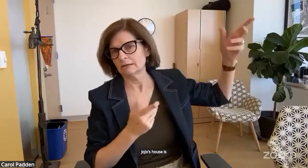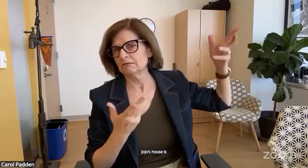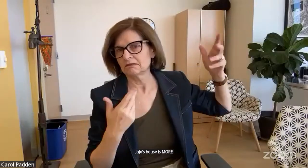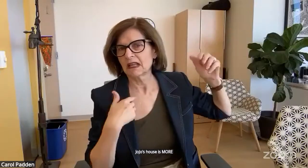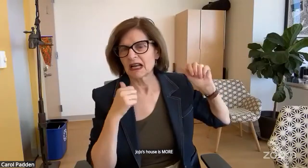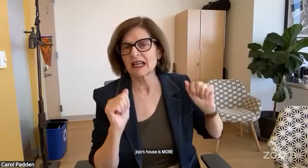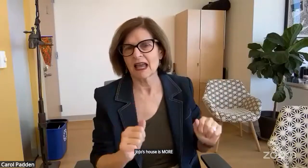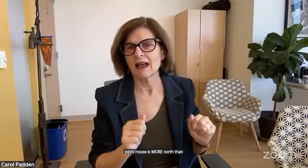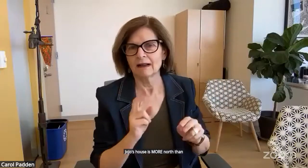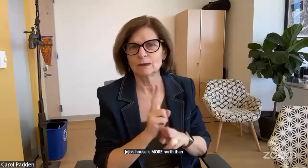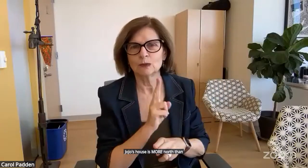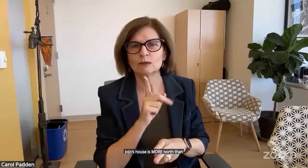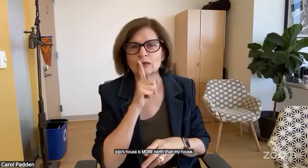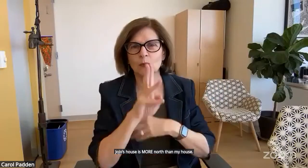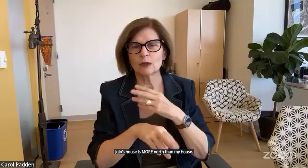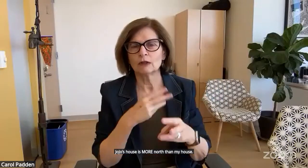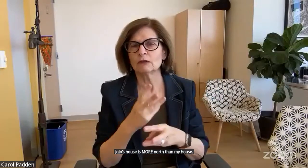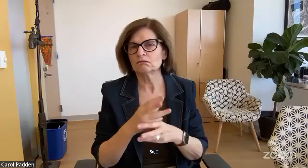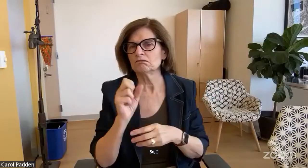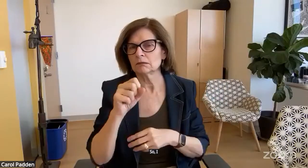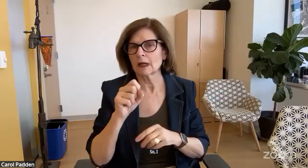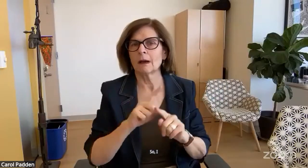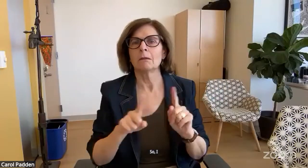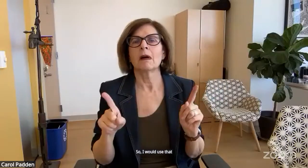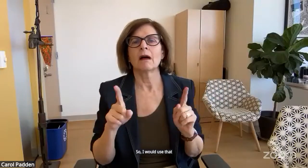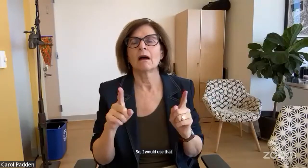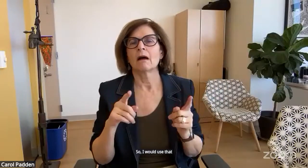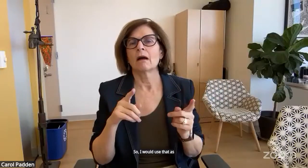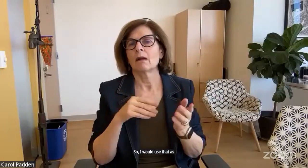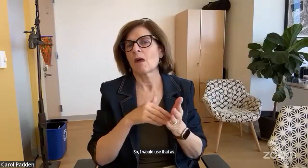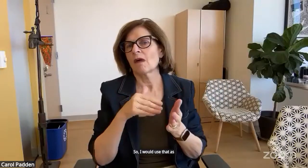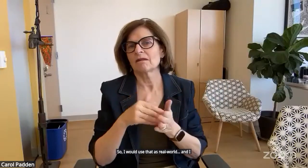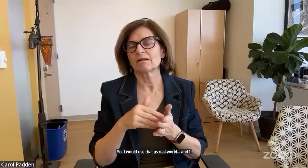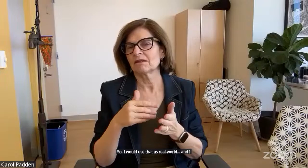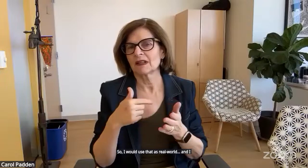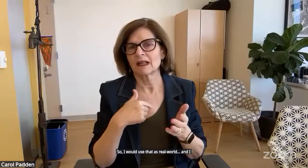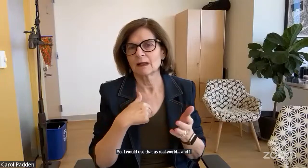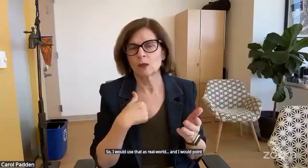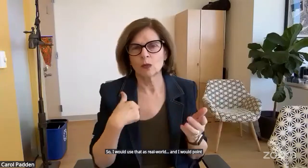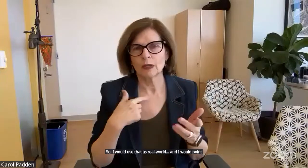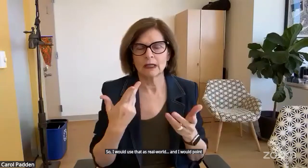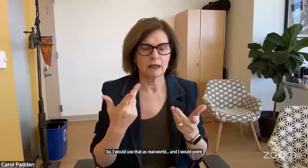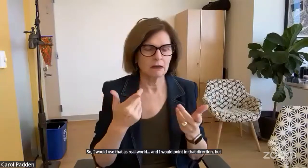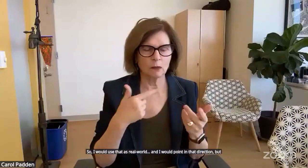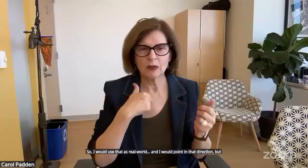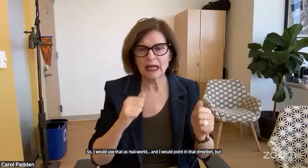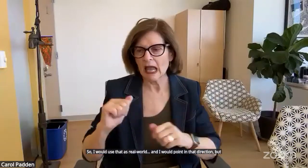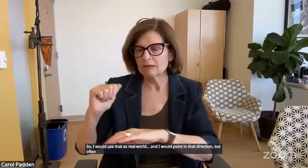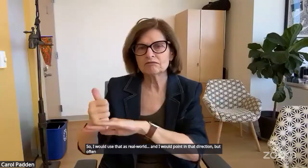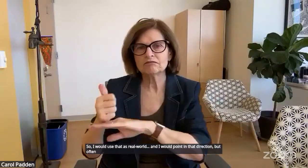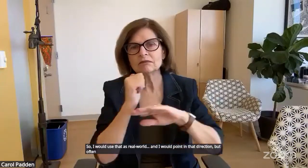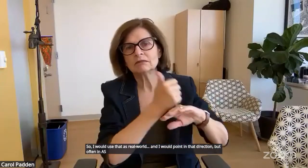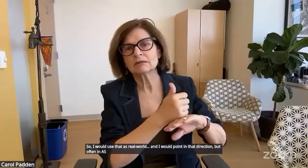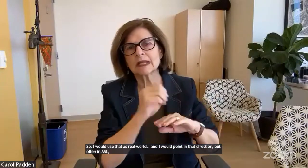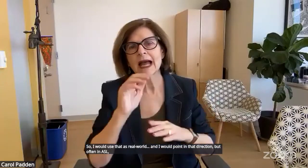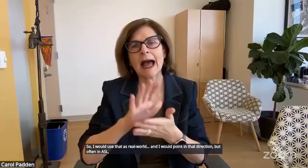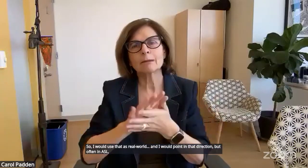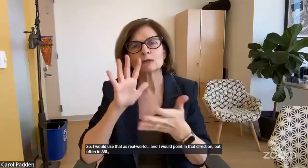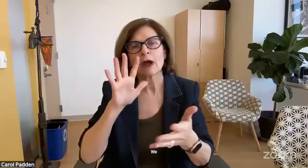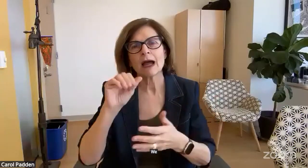north than my house. So I would use that as real world and I would point in that direction. But often in ASL,